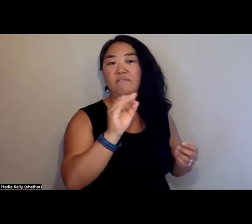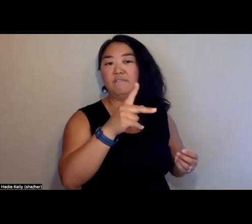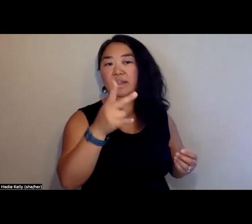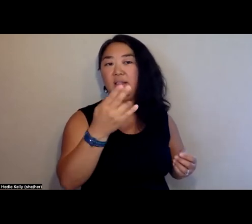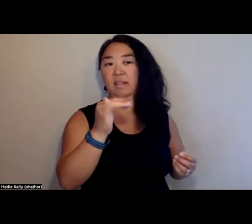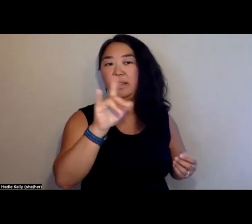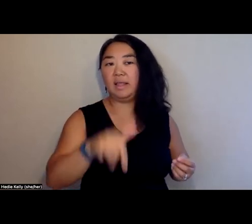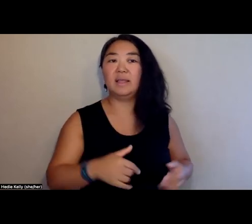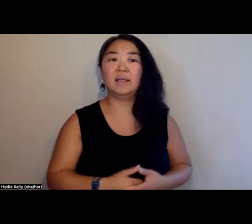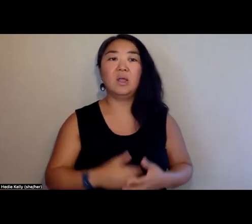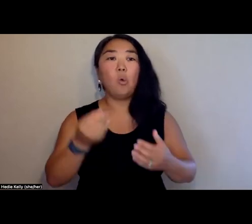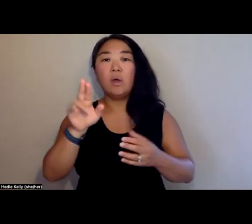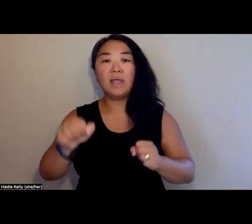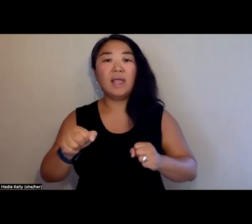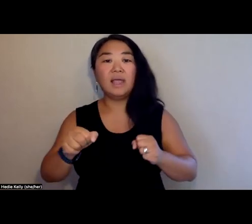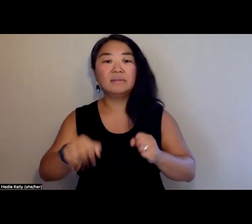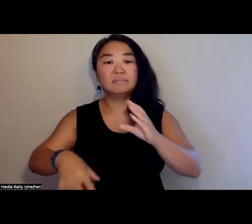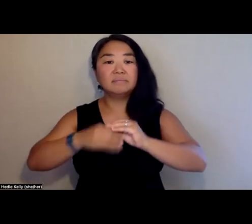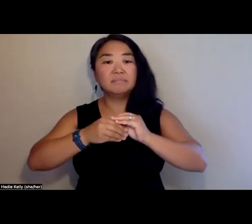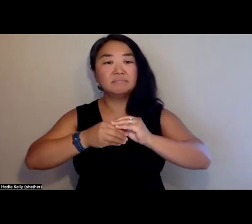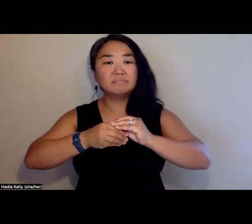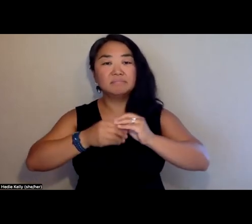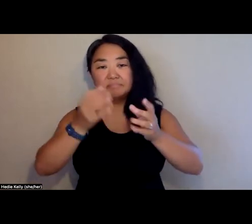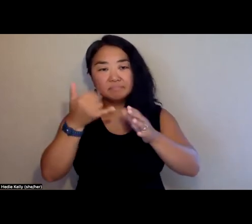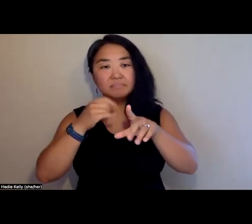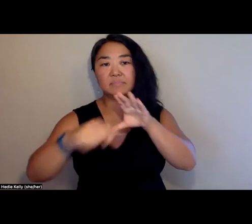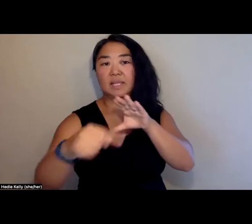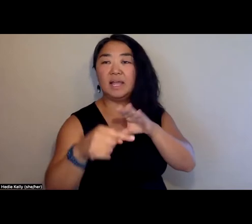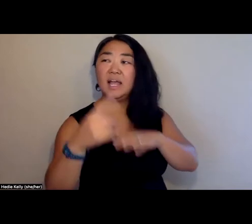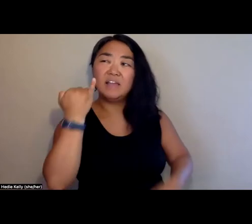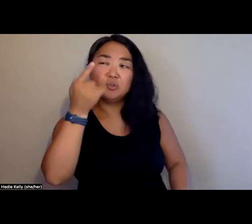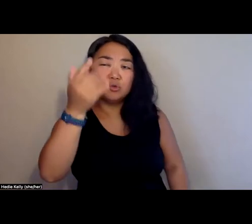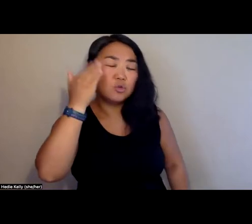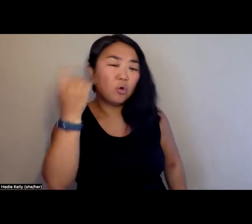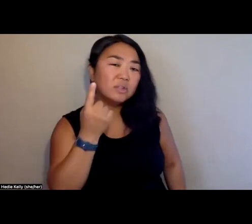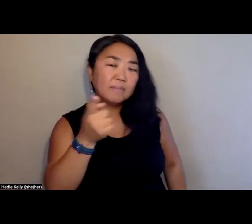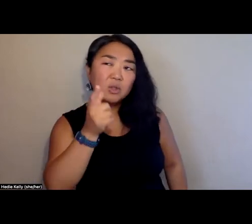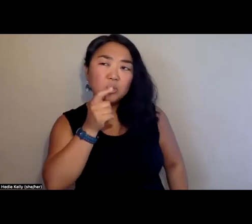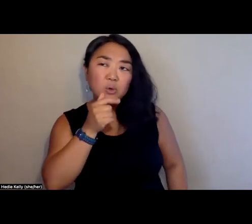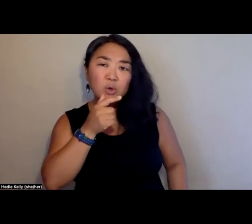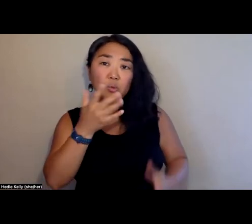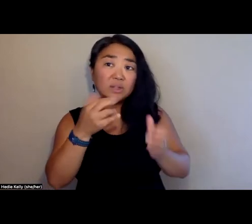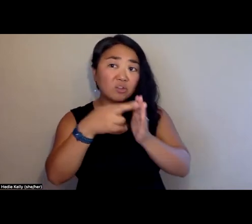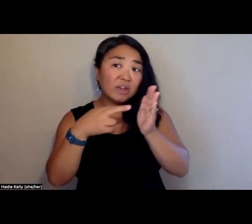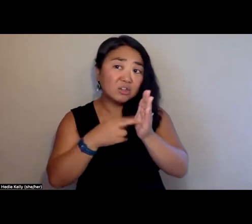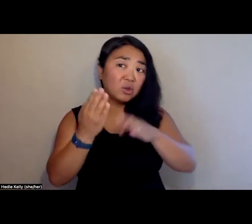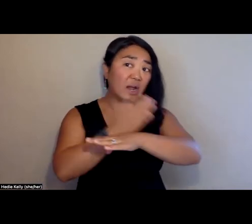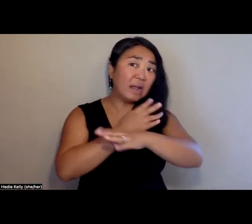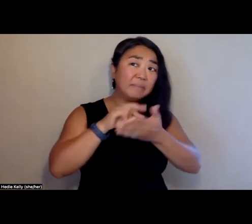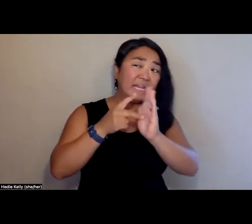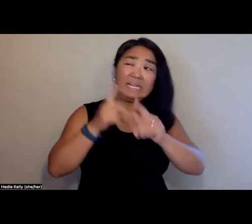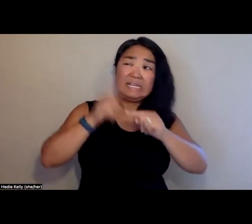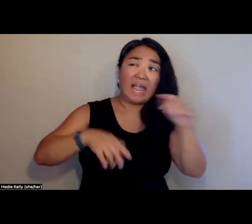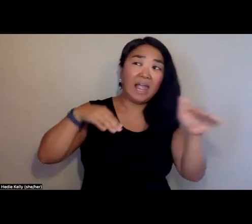walkplusfree@jgtu.net or just drop us a line. If you know someone for whom the registration fee low end is a barrier to entry. And we also have